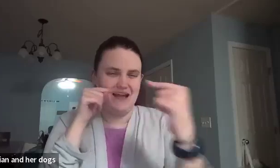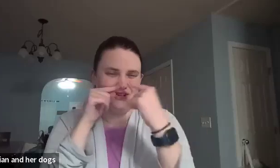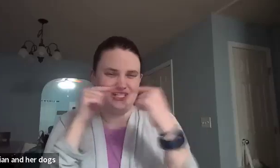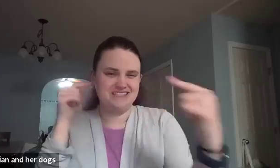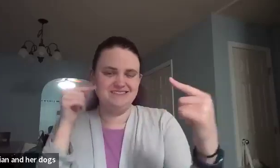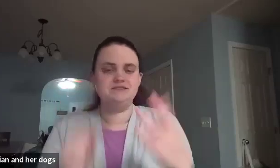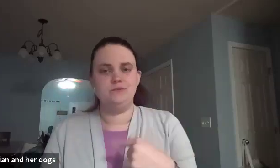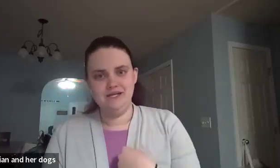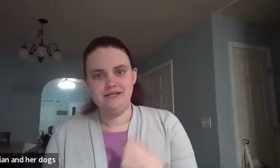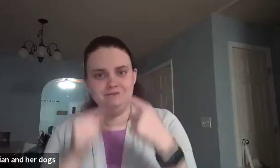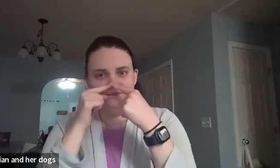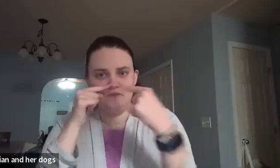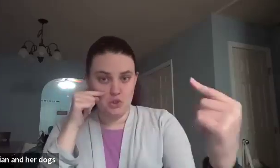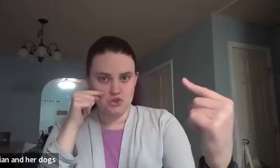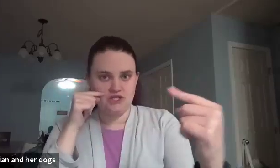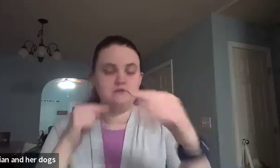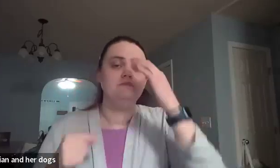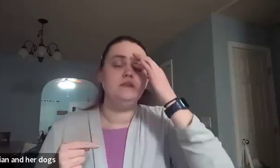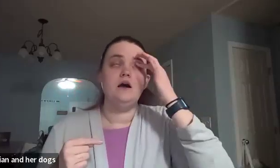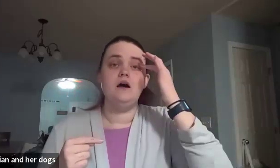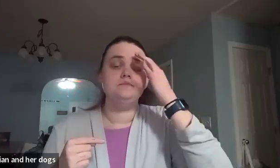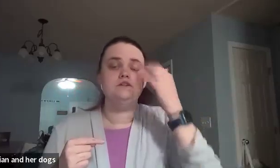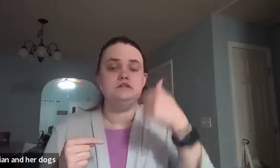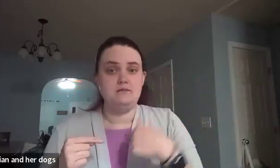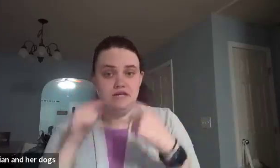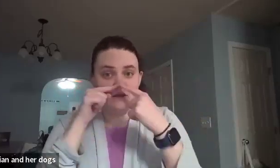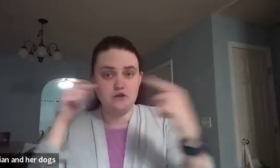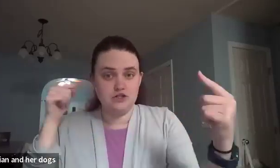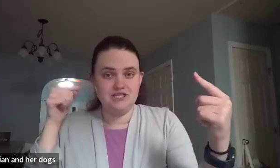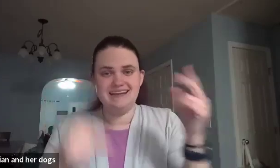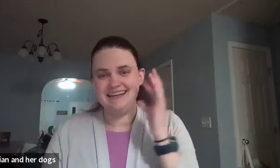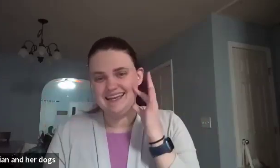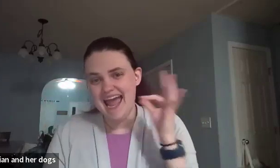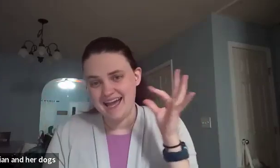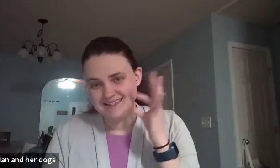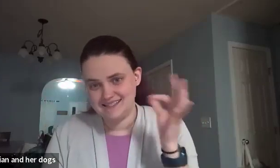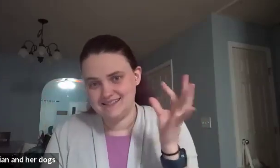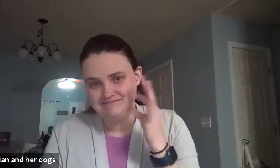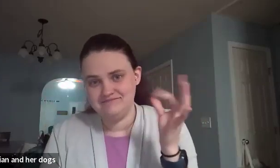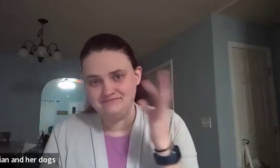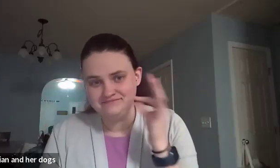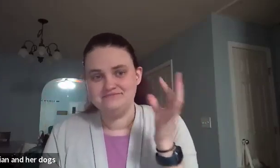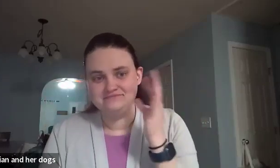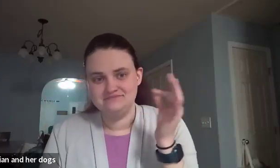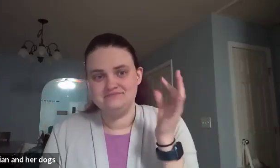like allergic. So me allergic. So you can say me allergic cats.